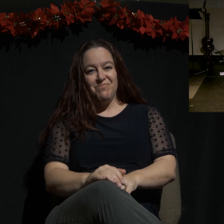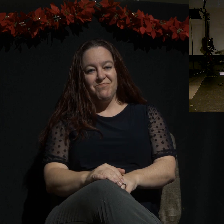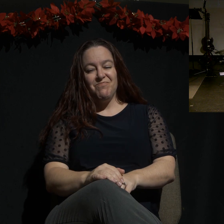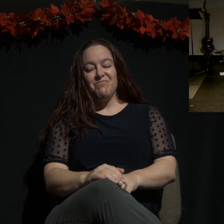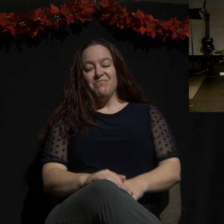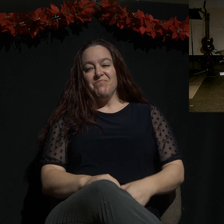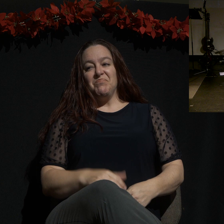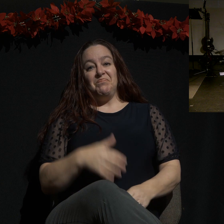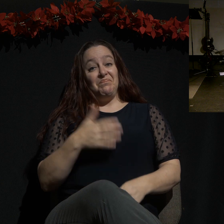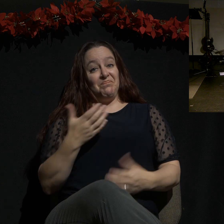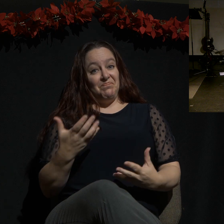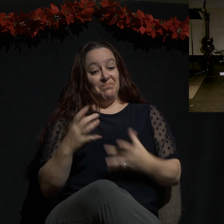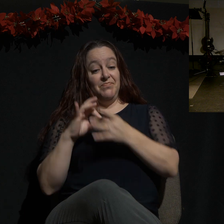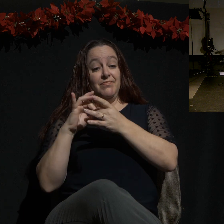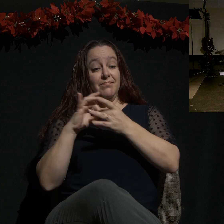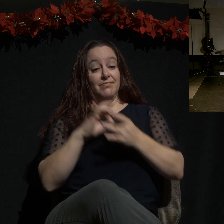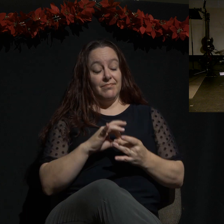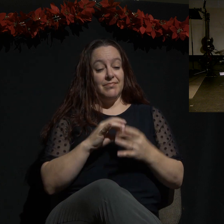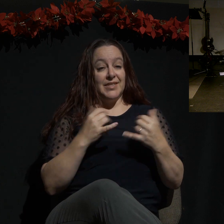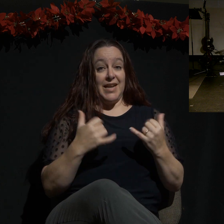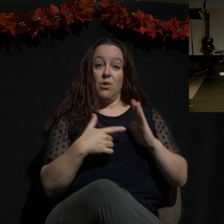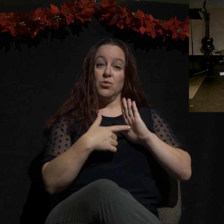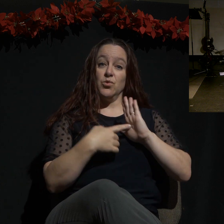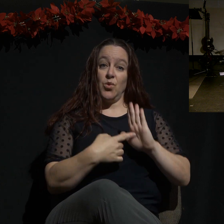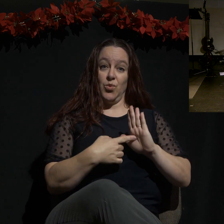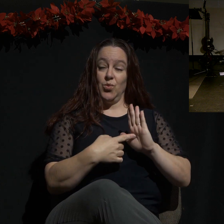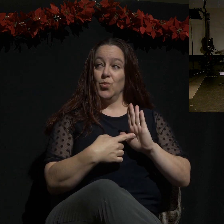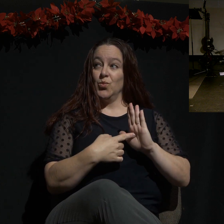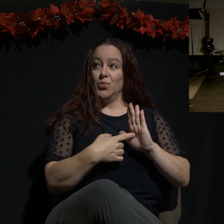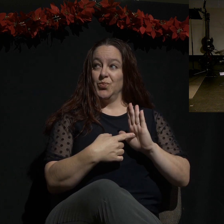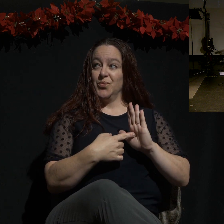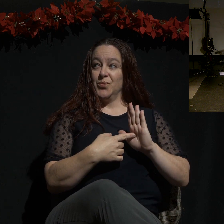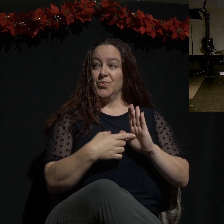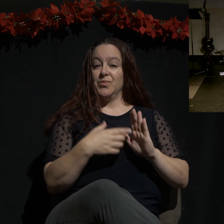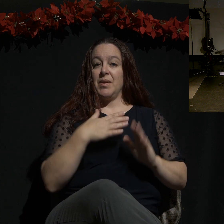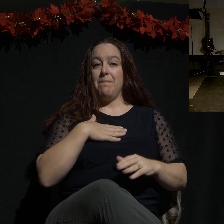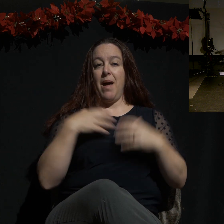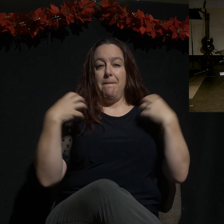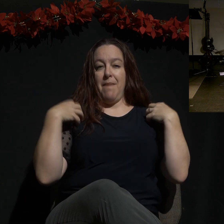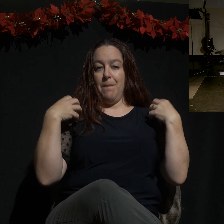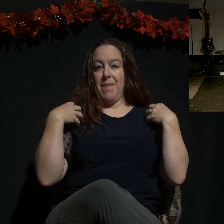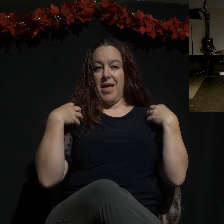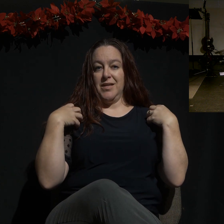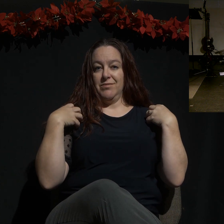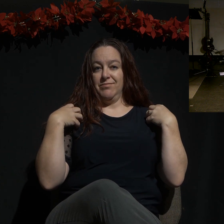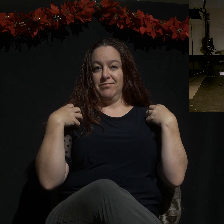So, in that regards, I want to show you my backpack.